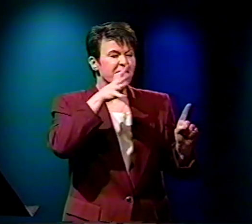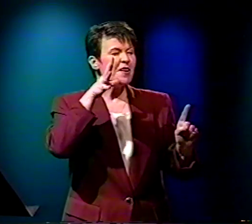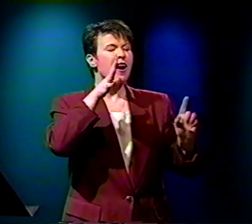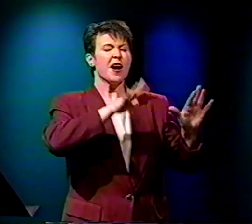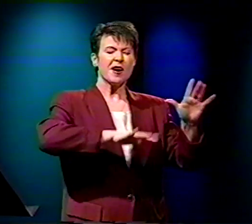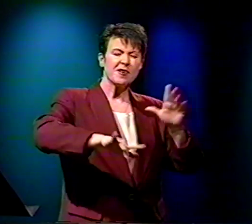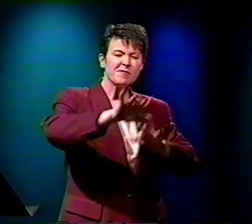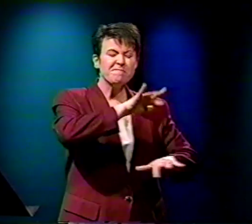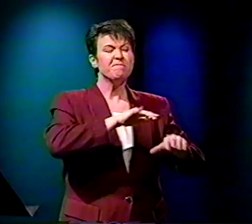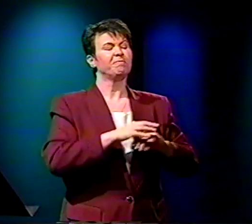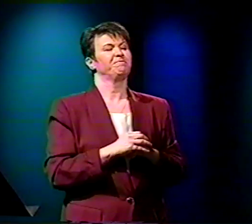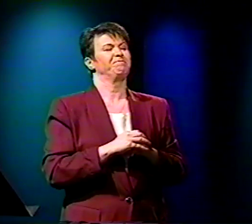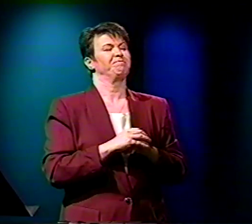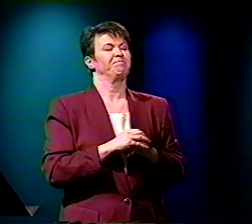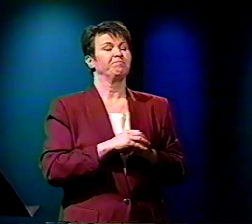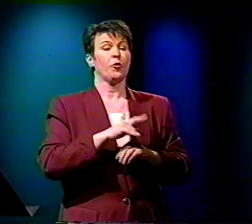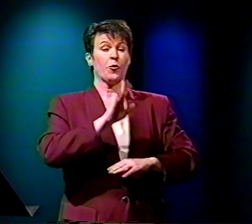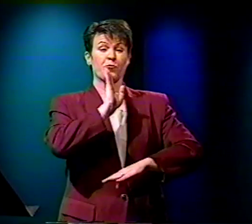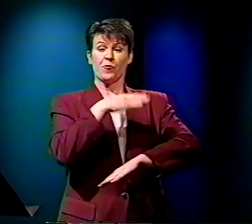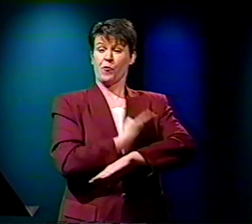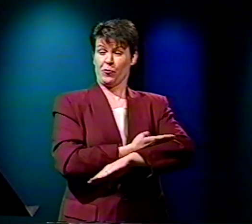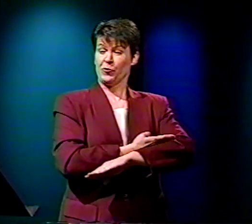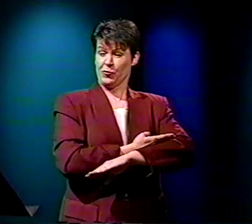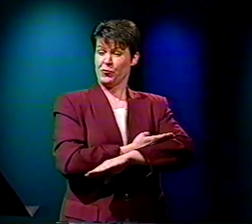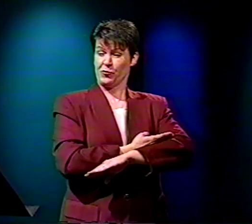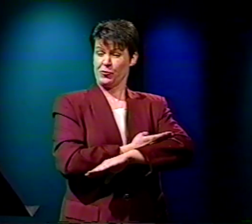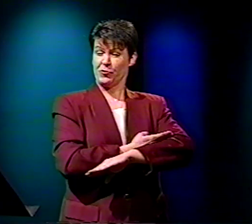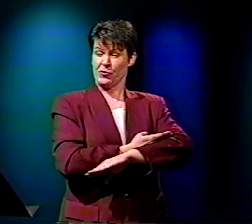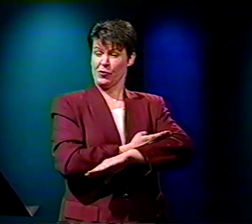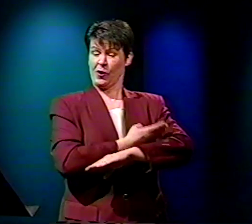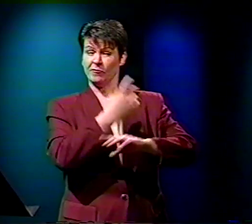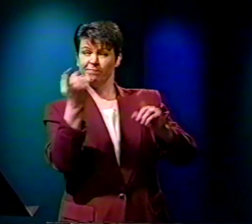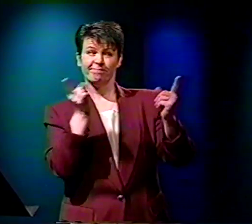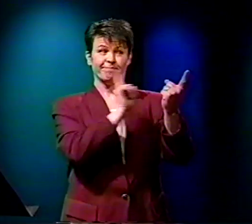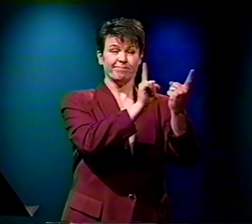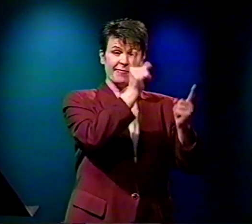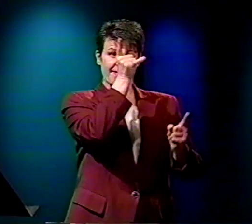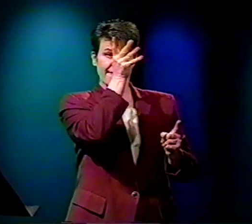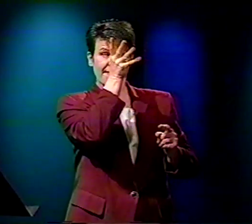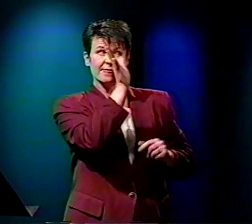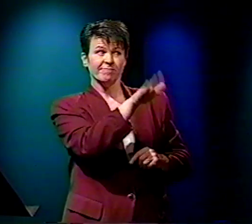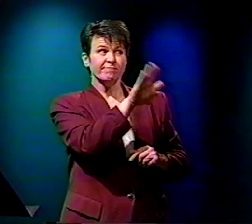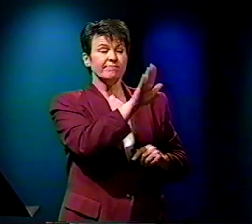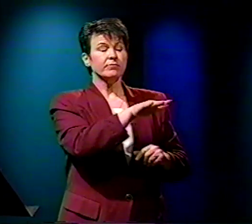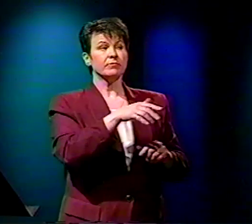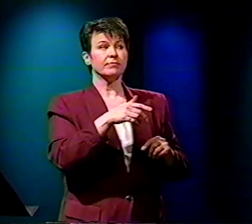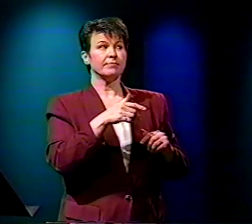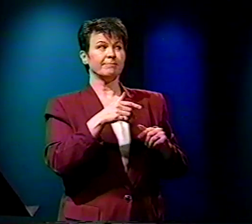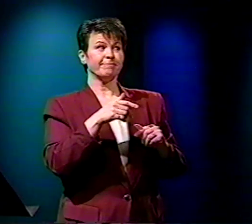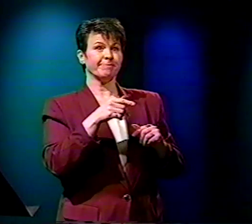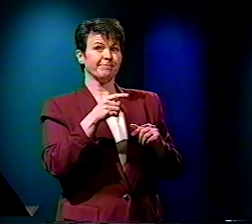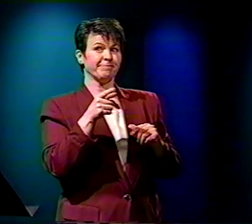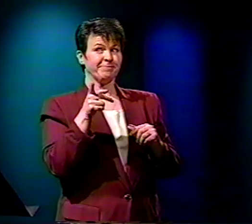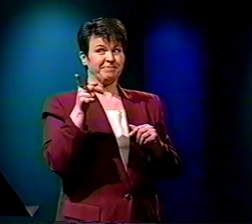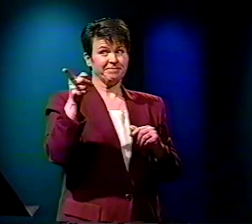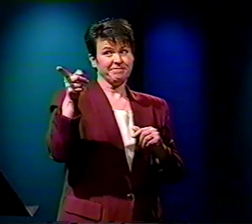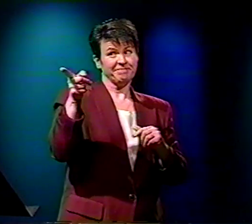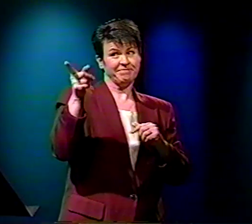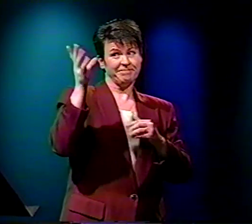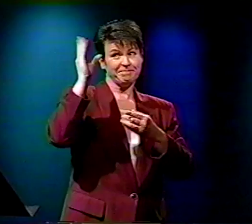large number of Jewish people, and they lived on farms. And one daughter came to her father, and